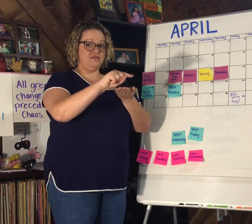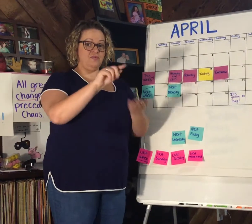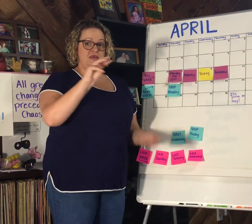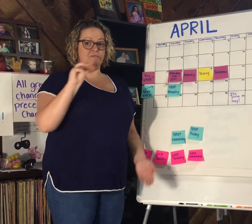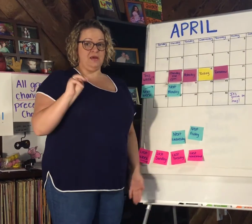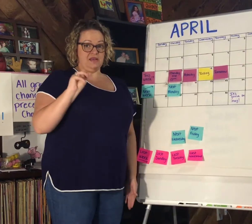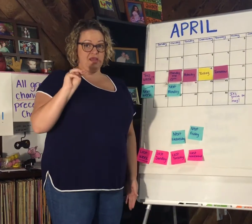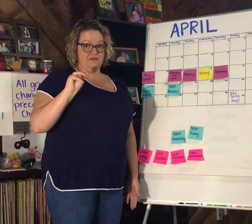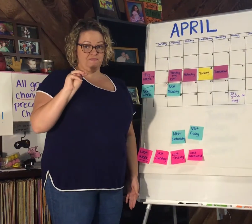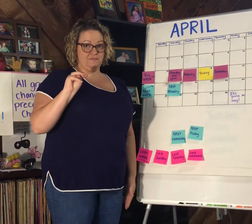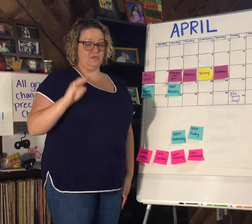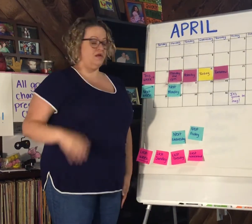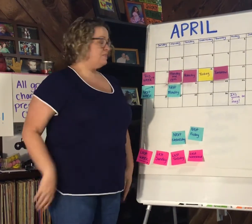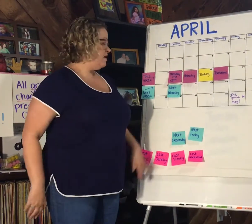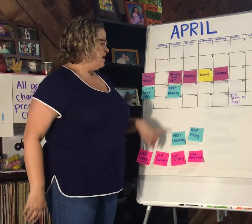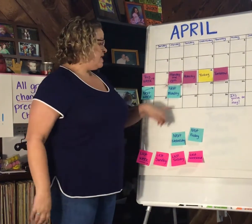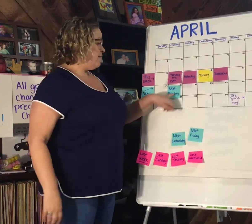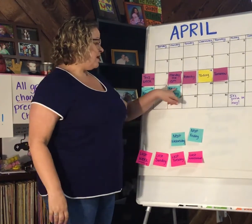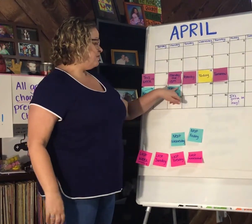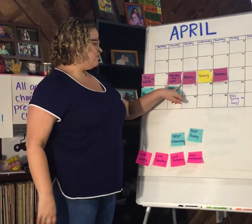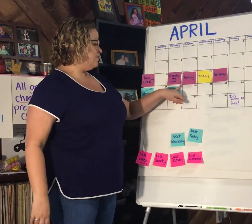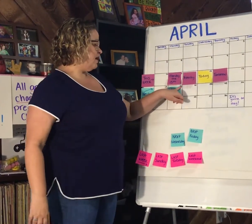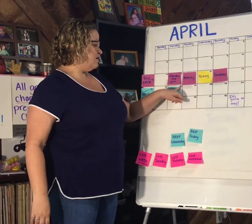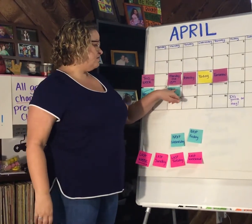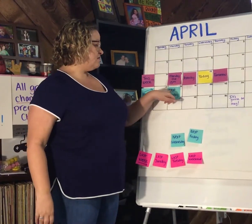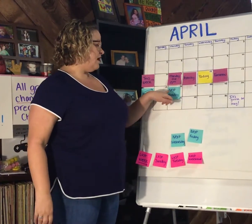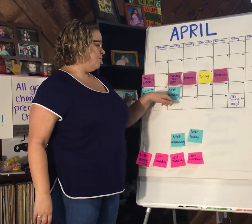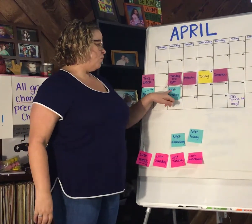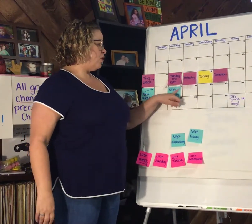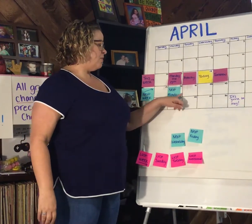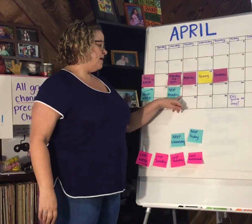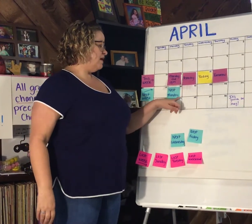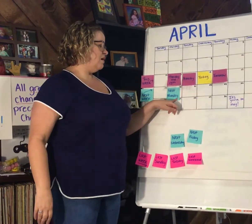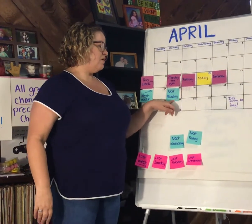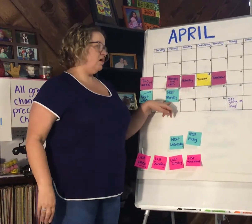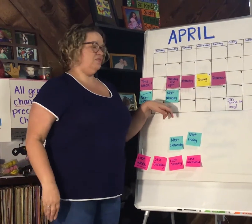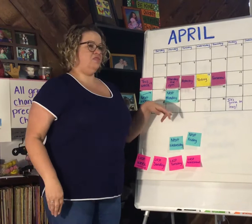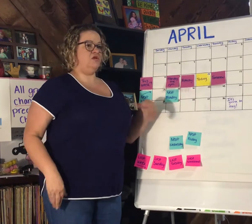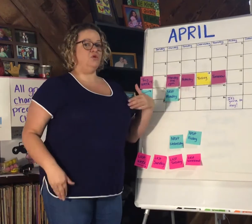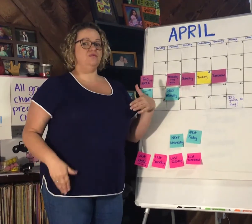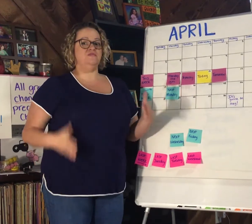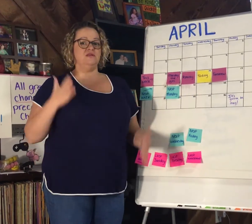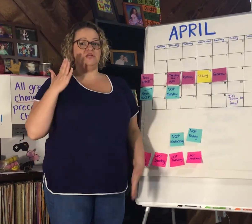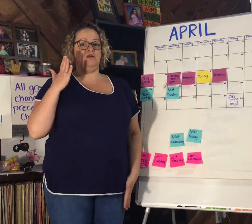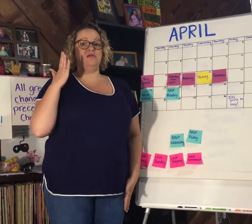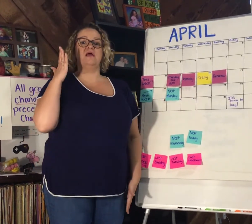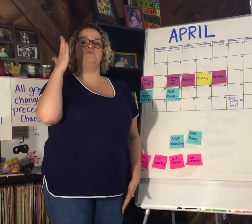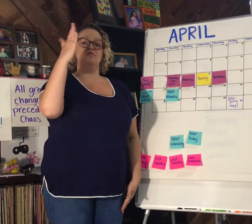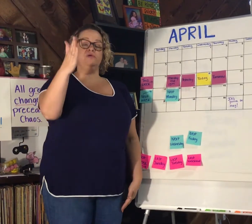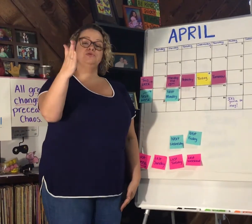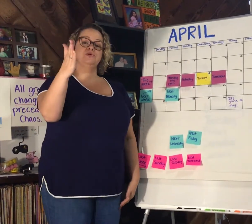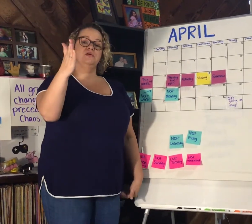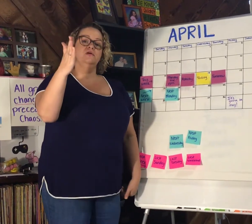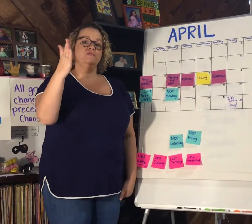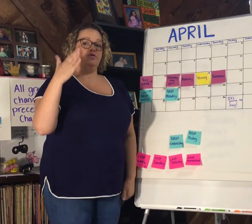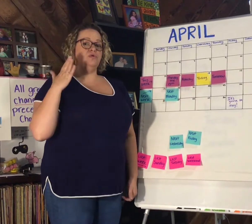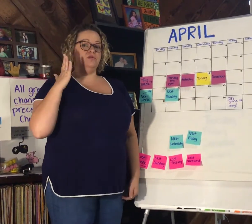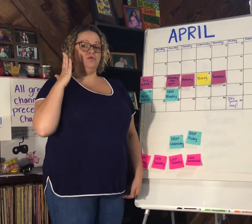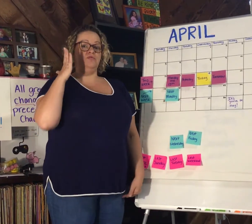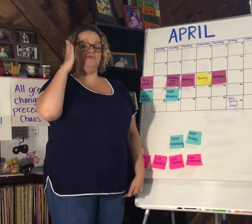week, Monday, okay? Now, a couple of you guys were picking up on the use of the generic sign for future, so you could do